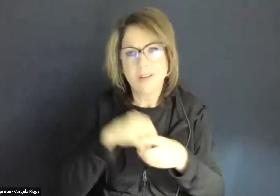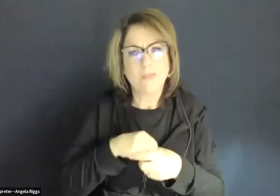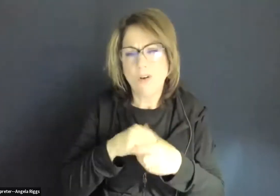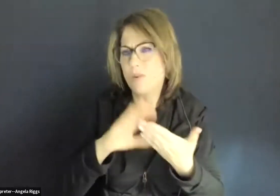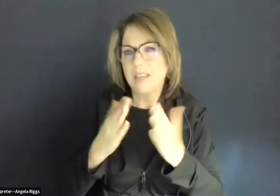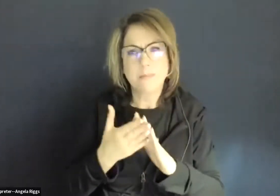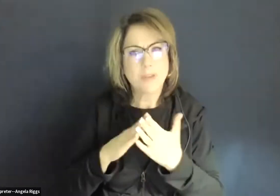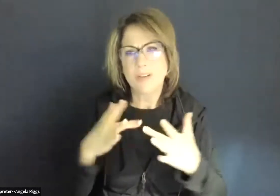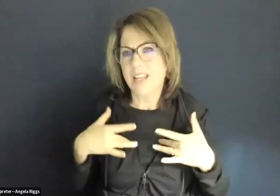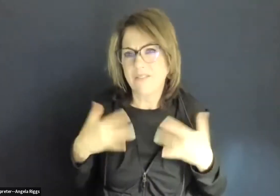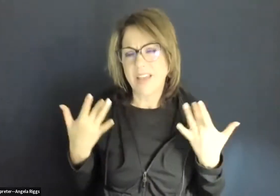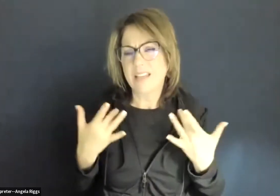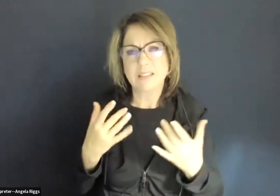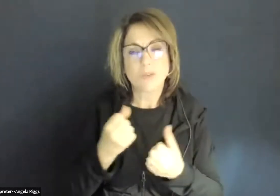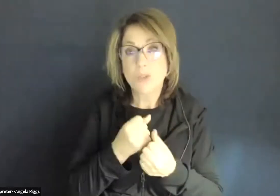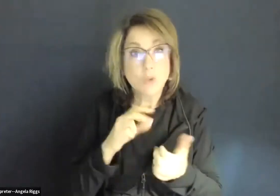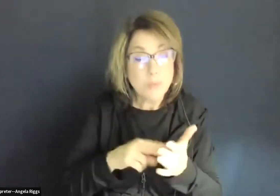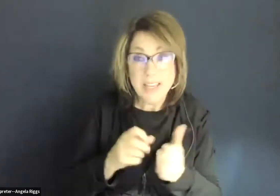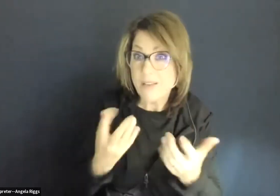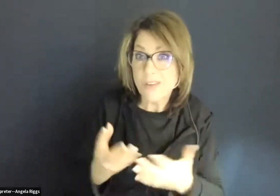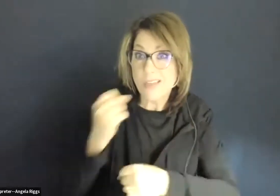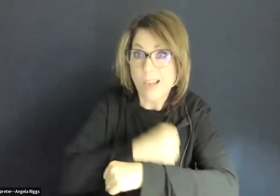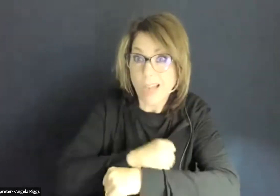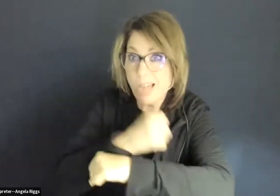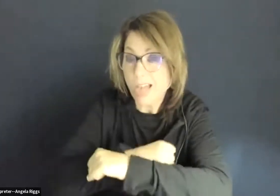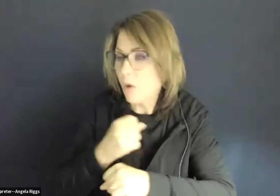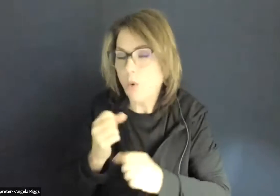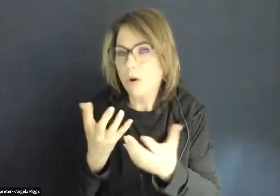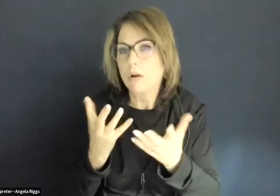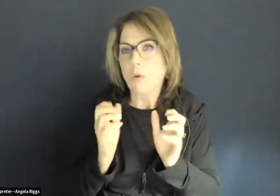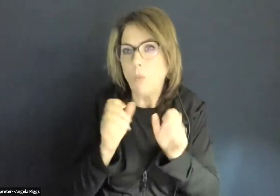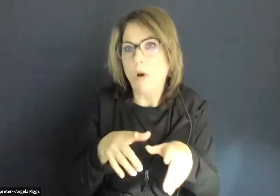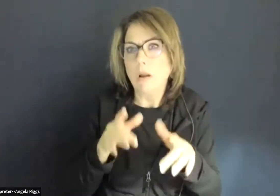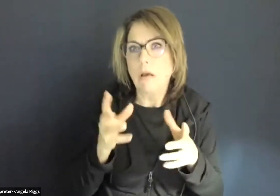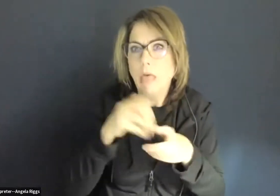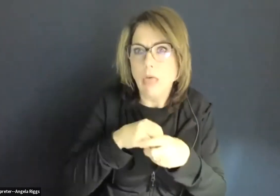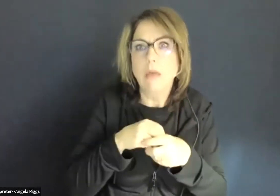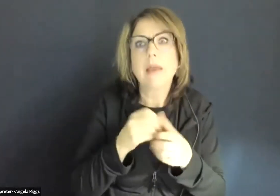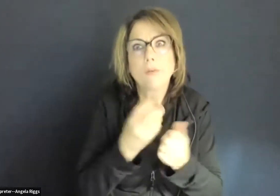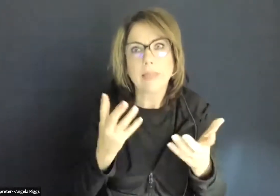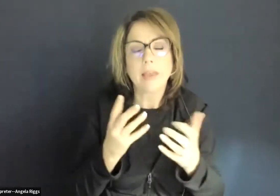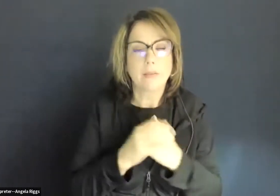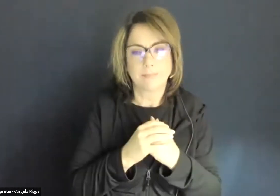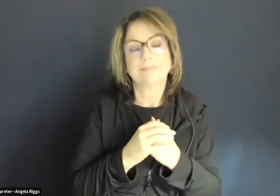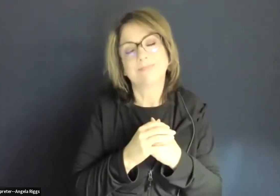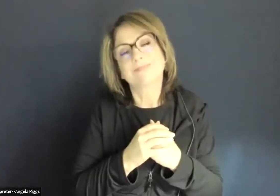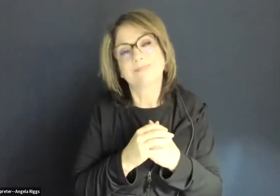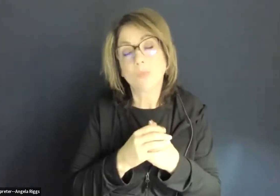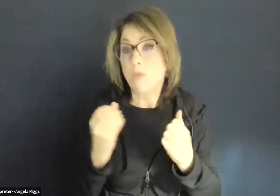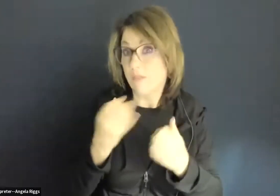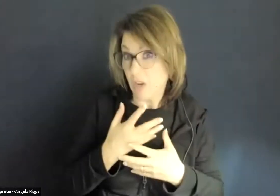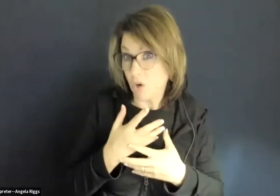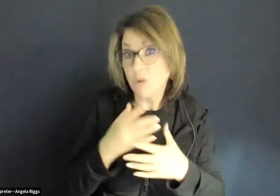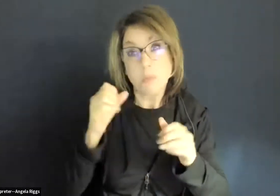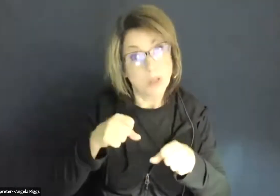They may have meant everything shut down. I'm not sure. Well, it can also be like a fear. Yeah.